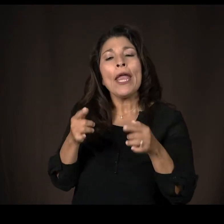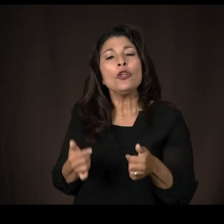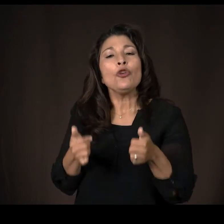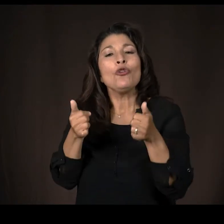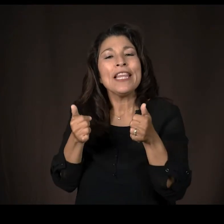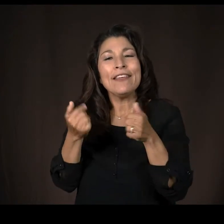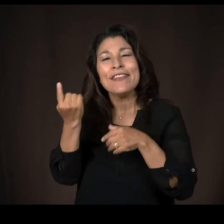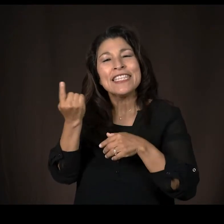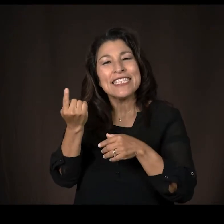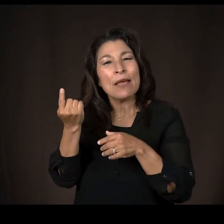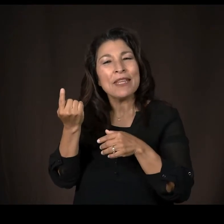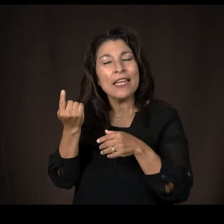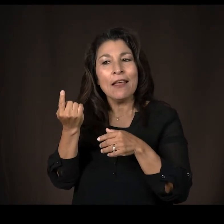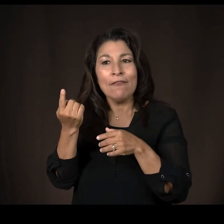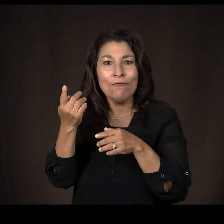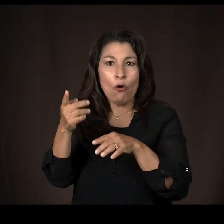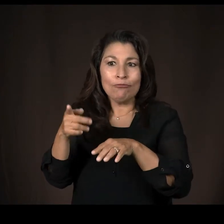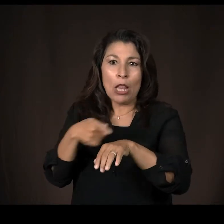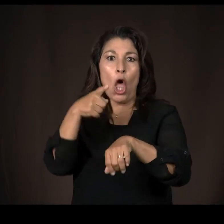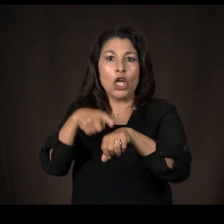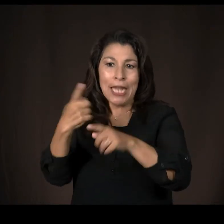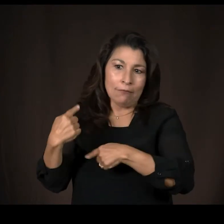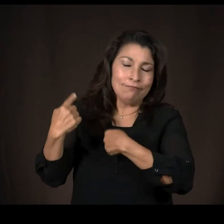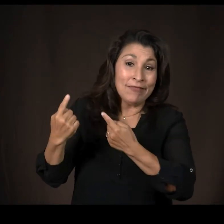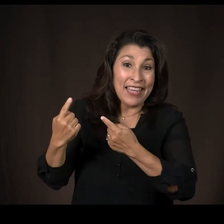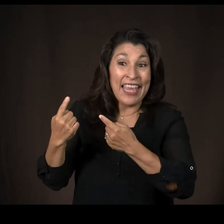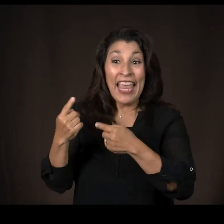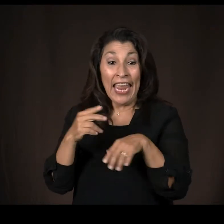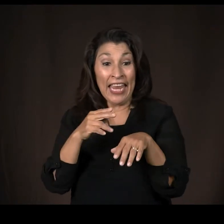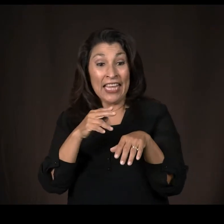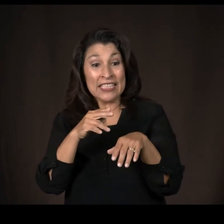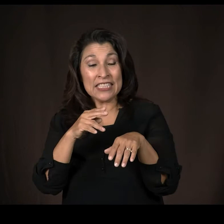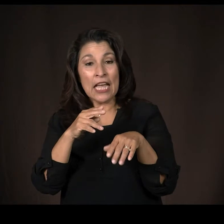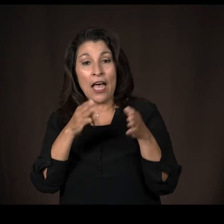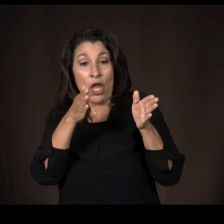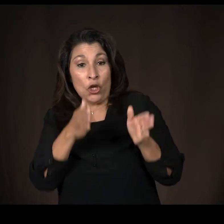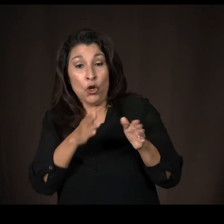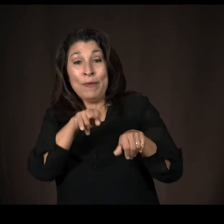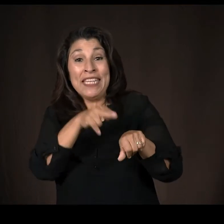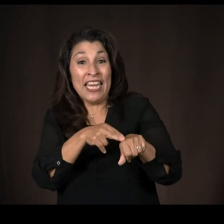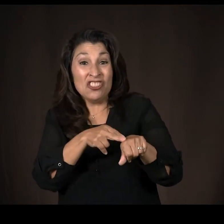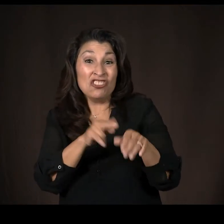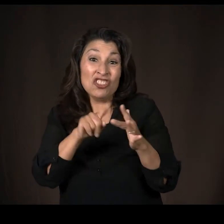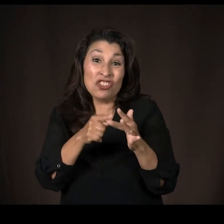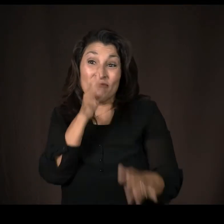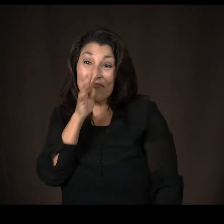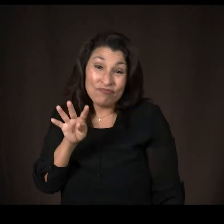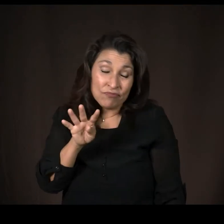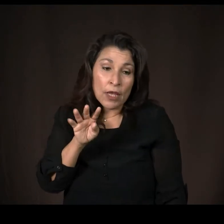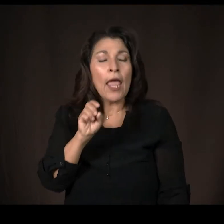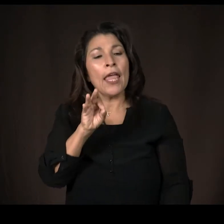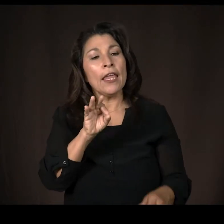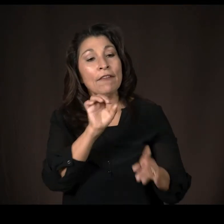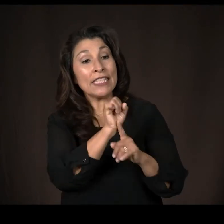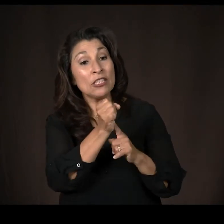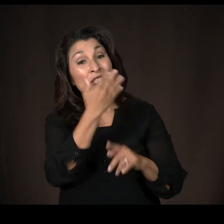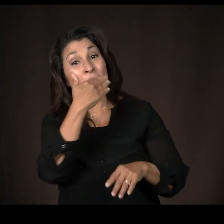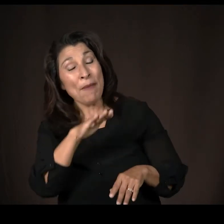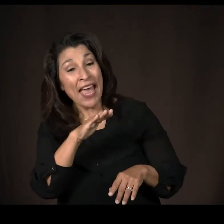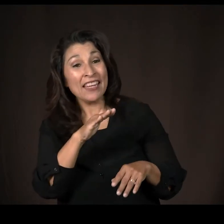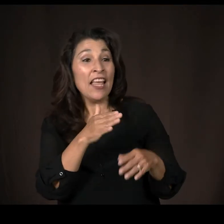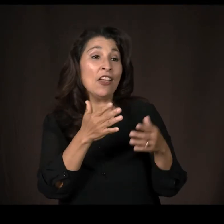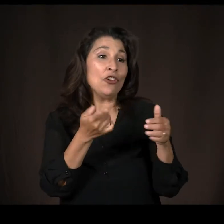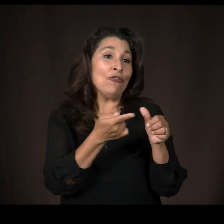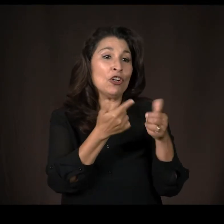enough, it's human nature that you start ignoring it. When you live with a bad situation, you start by justifying it, and